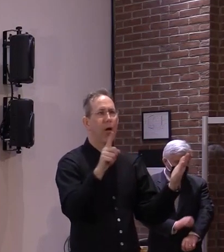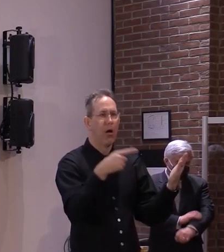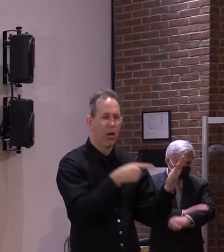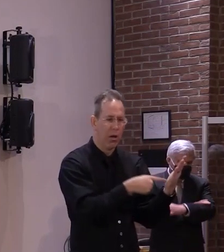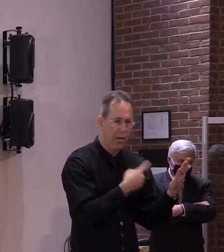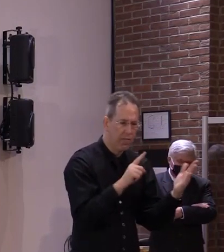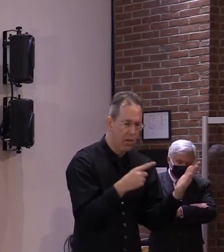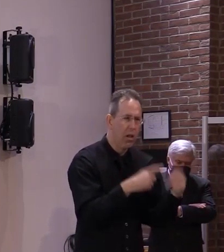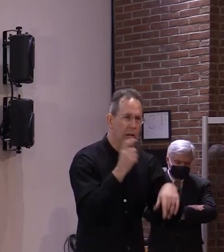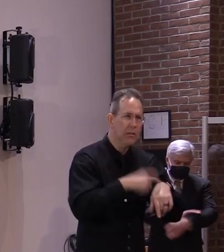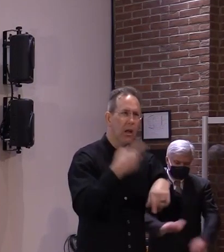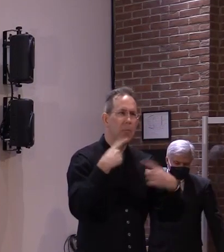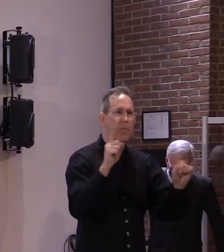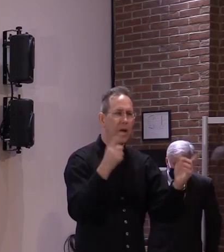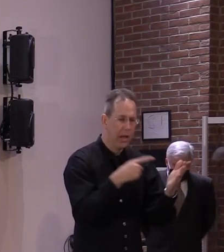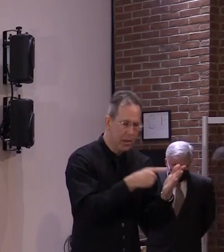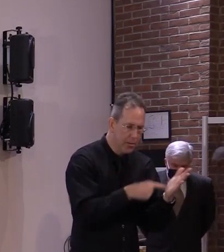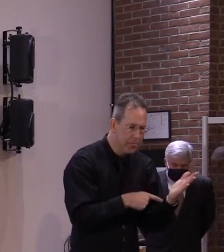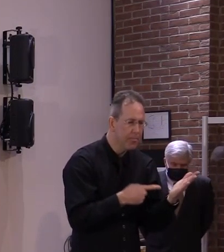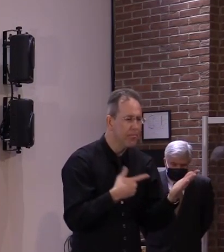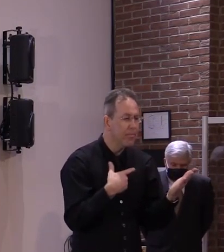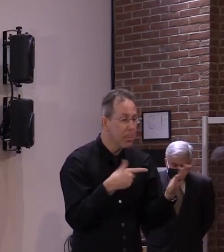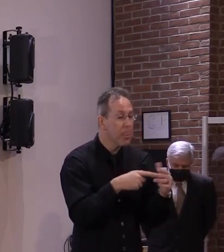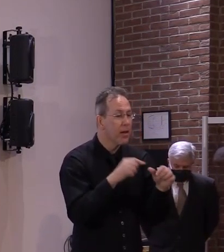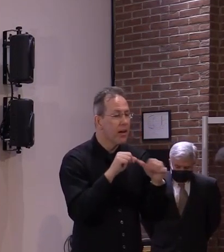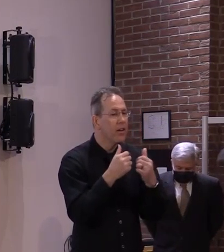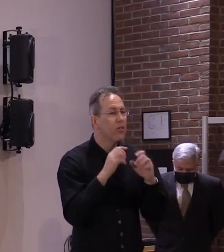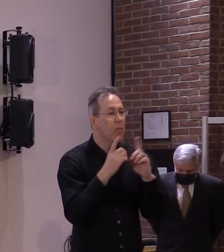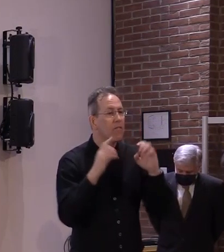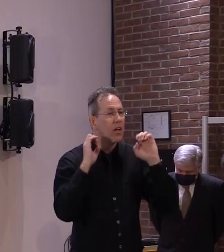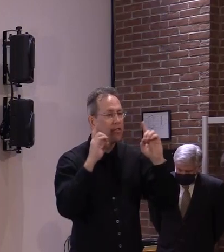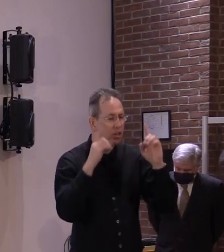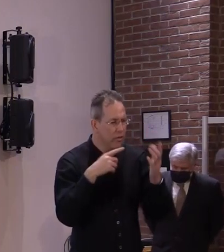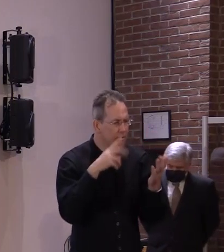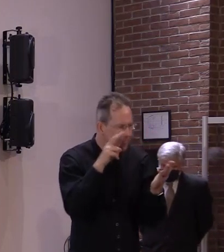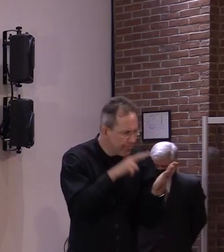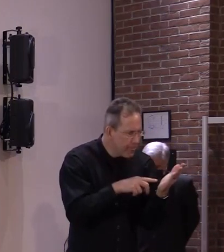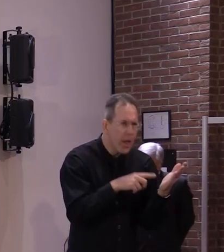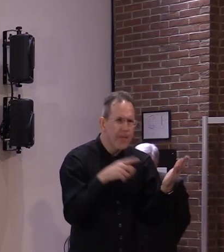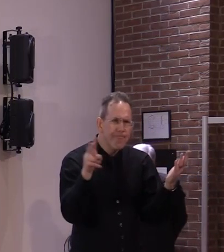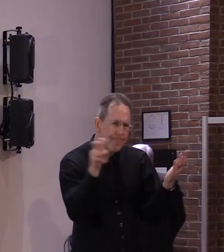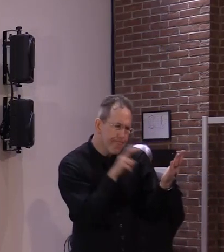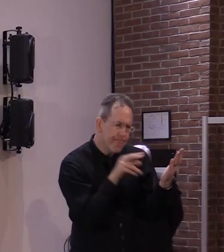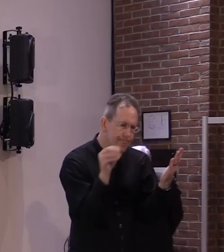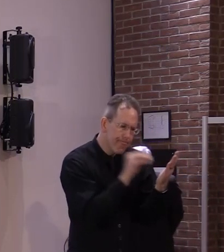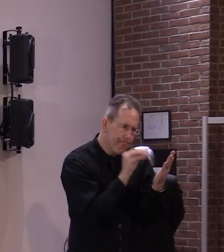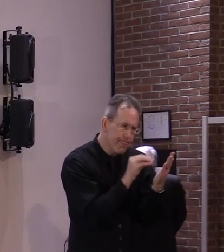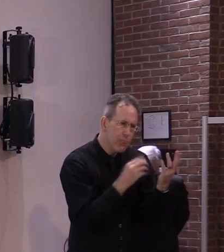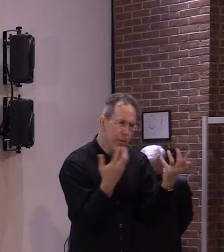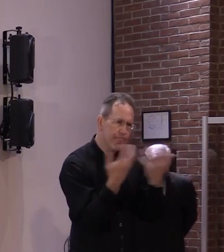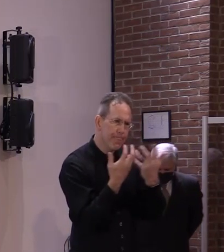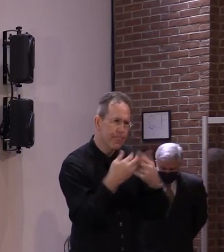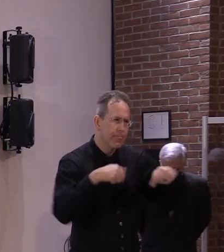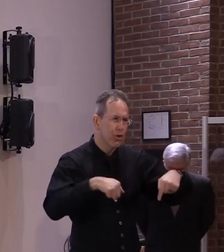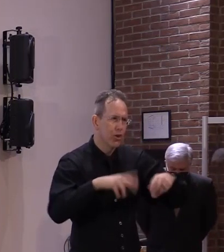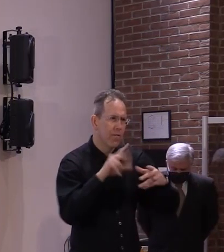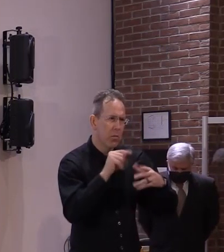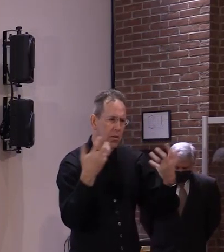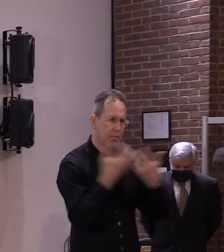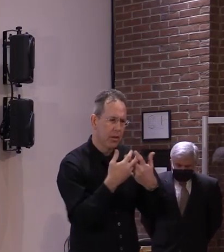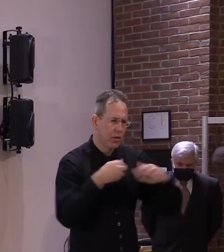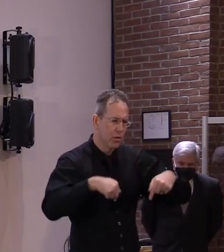implementing it. But I think, you know, we're making the observation that the guidance is really directed at those places in the country that have never reopened.